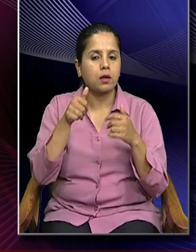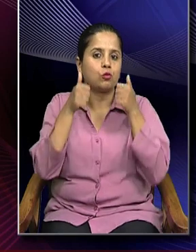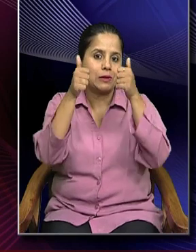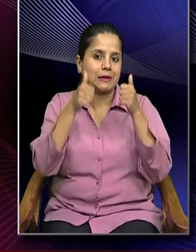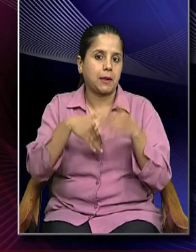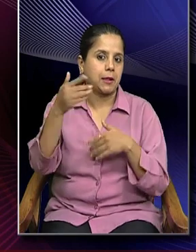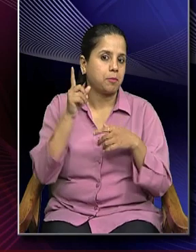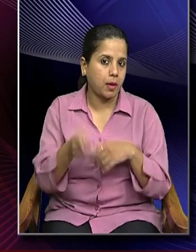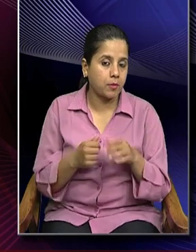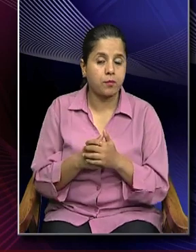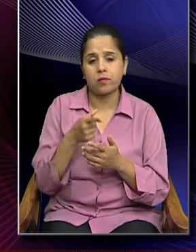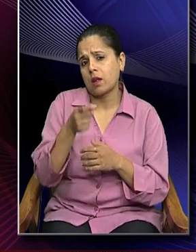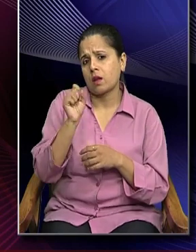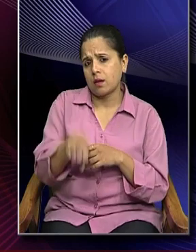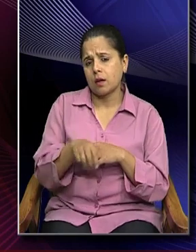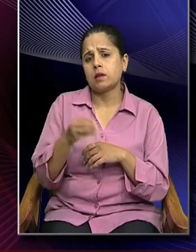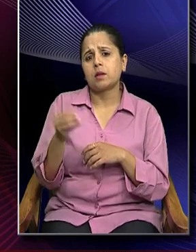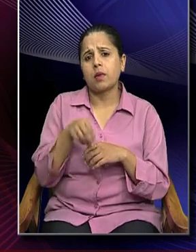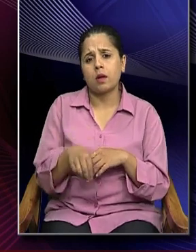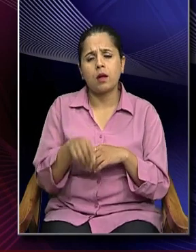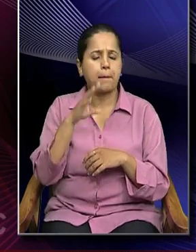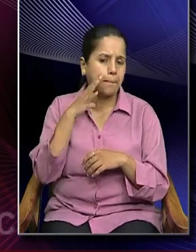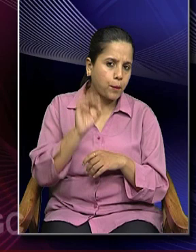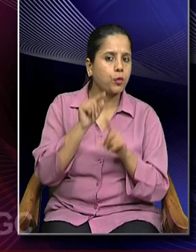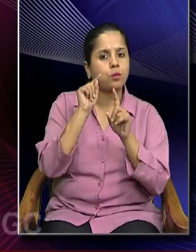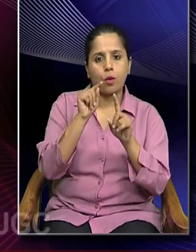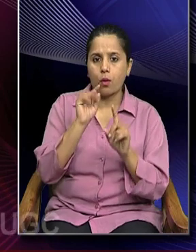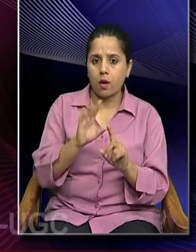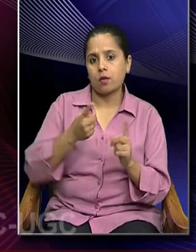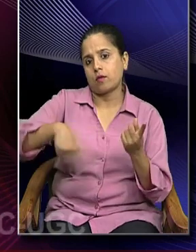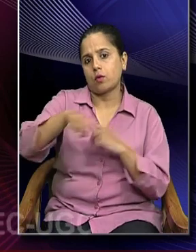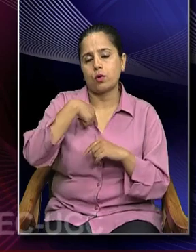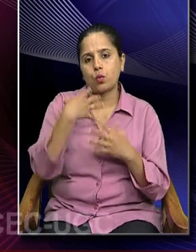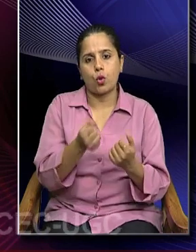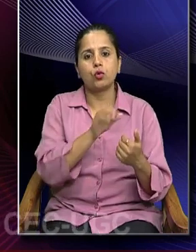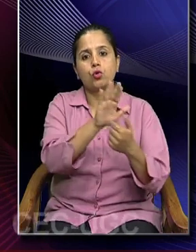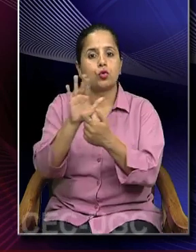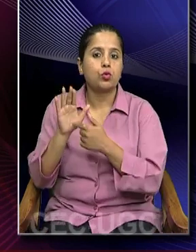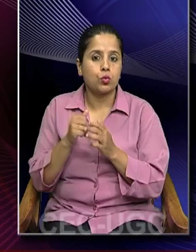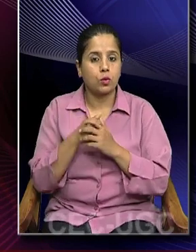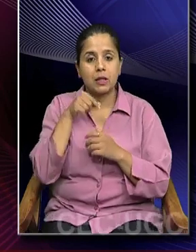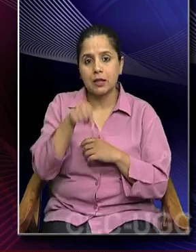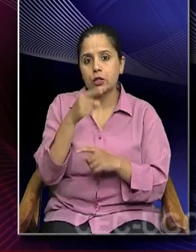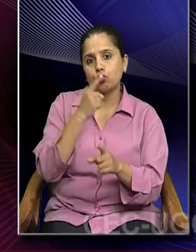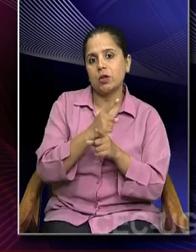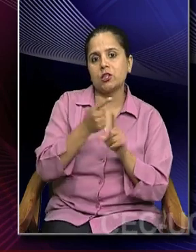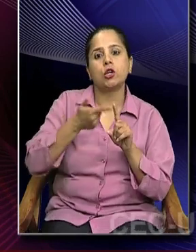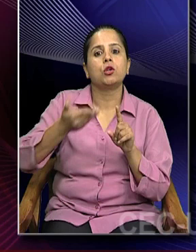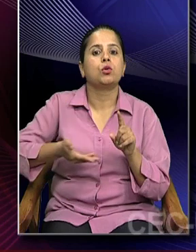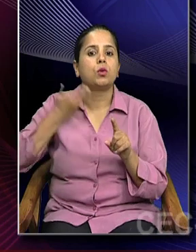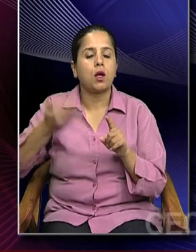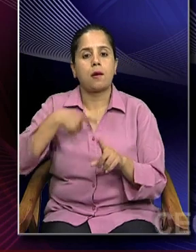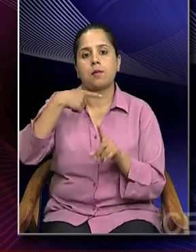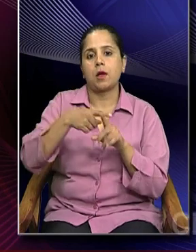outcomes. Then, of course, there is a very important point which we would like to highlight, that is the teacher training and